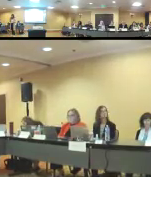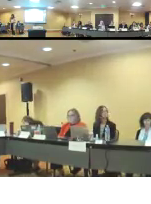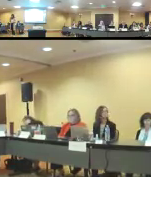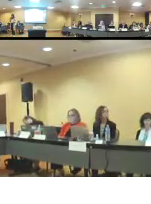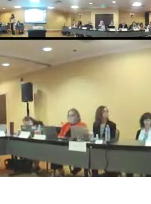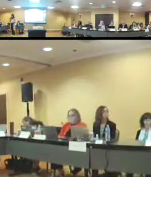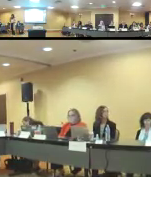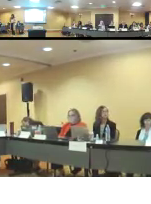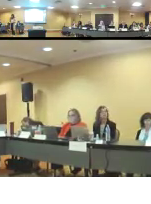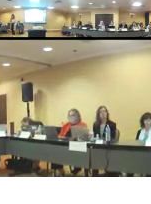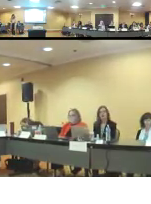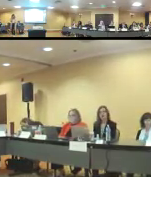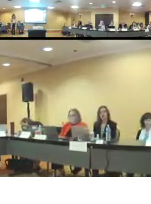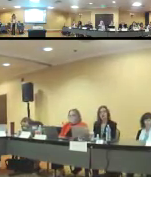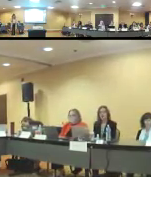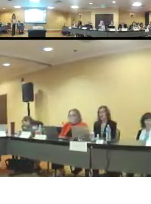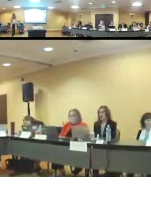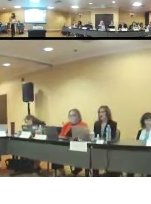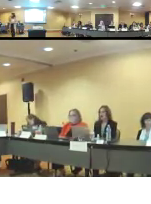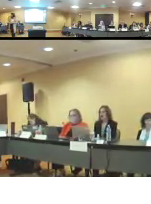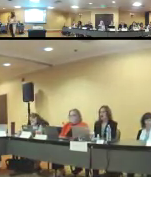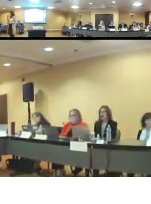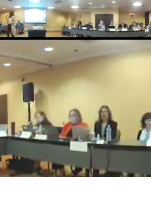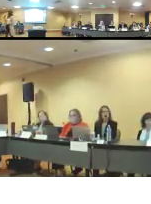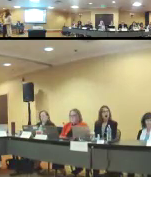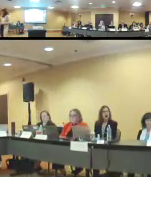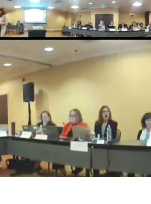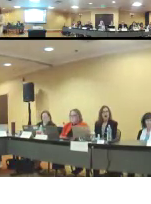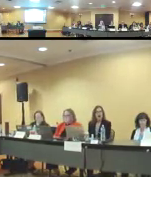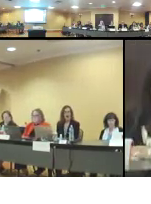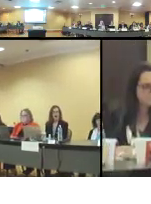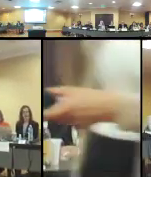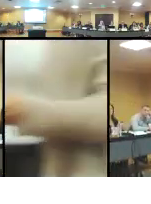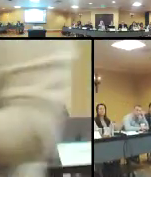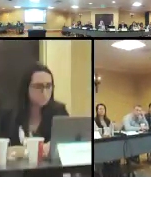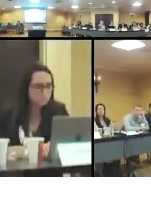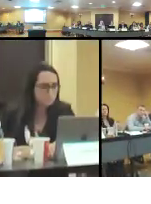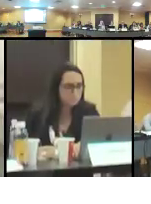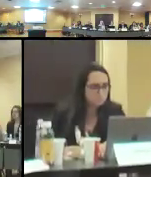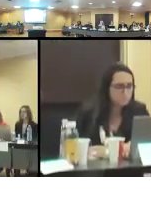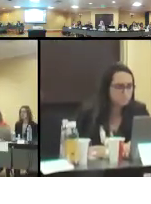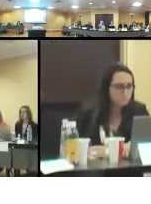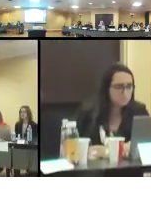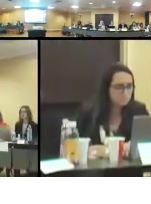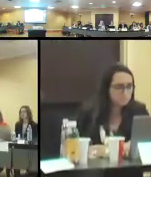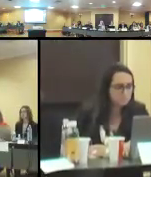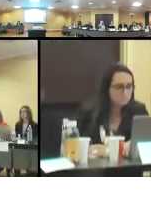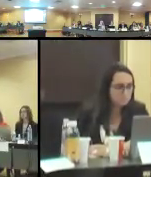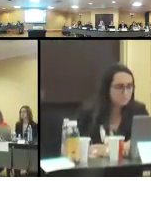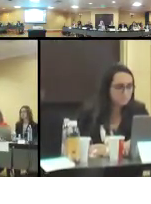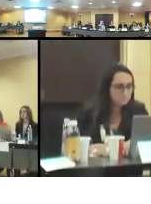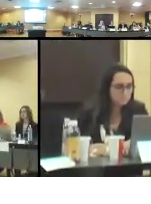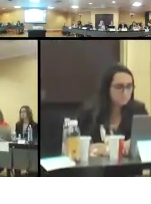some limitations in terms of who is reached with that, and that's a big place where we need to do some work, so I appreciate that. I'm kind of in